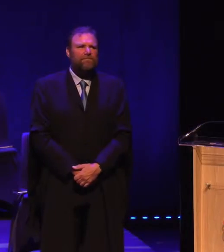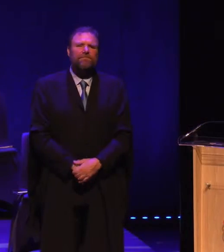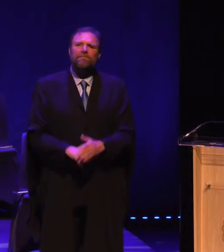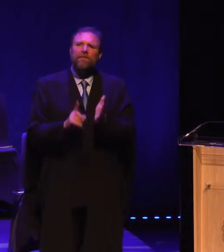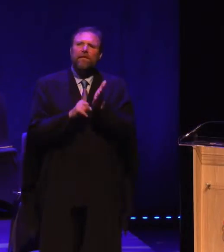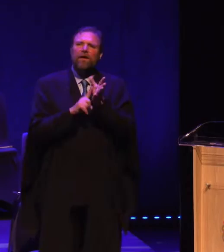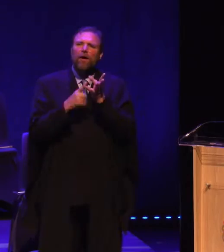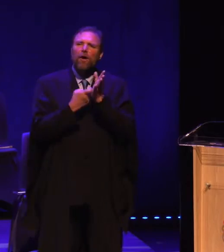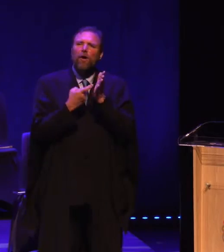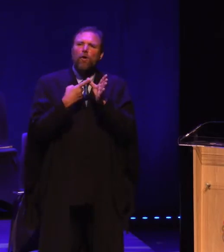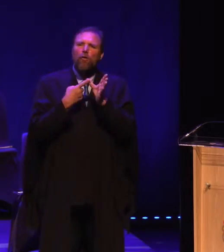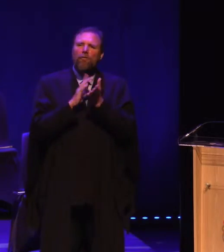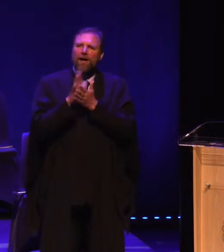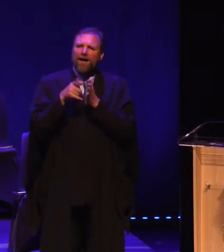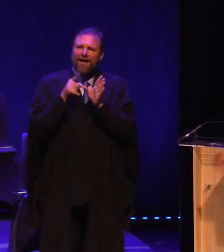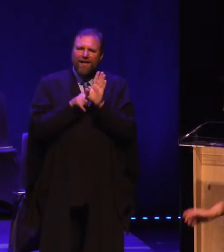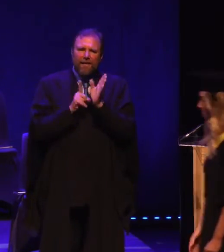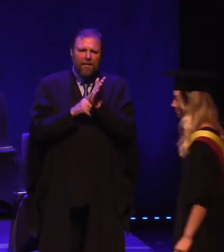Laura Haler.